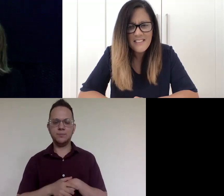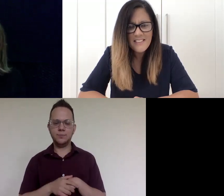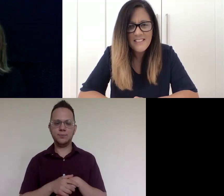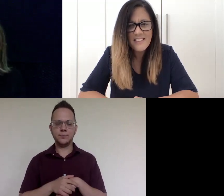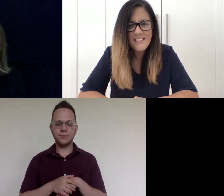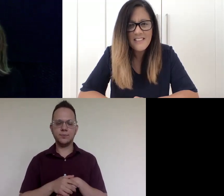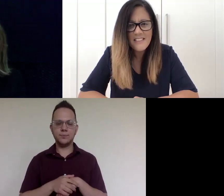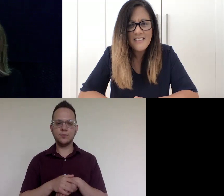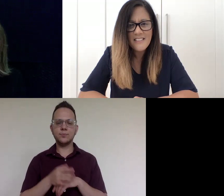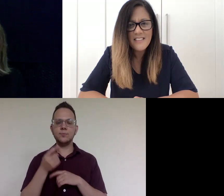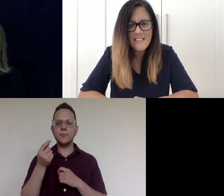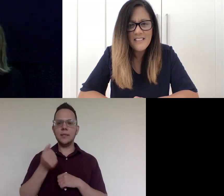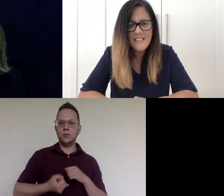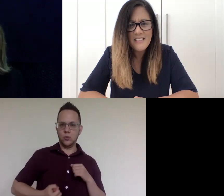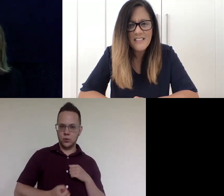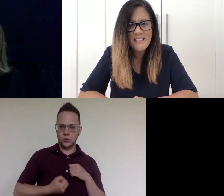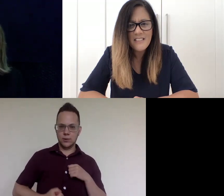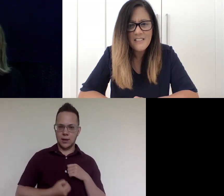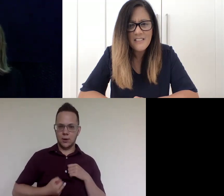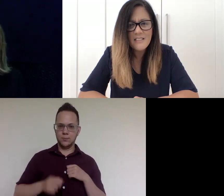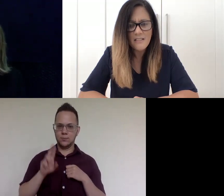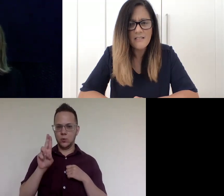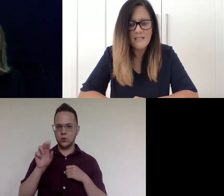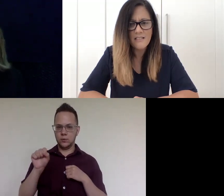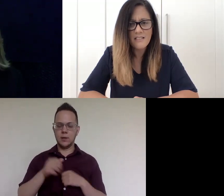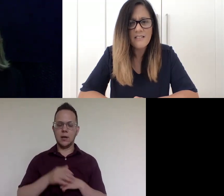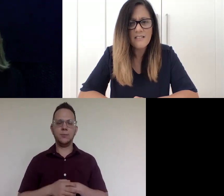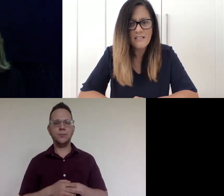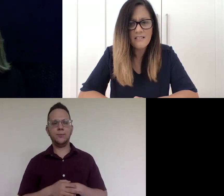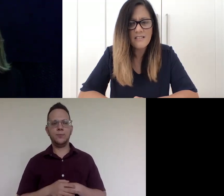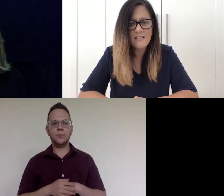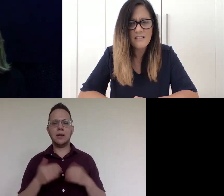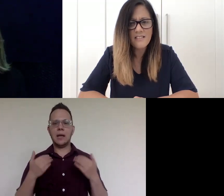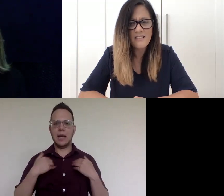So we talked with her, and we did an ultrasound.